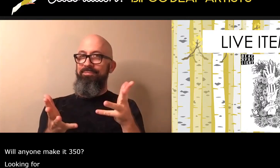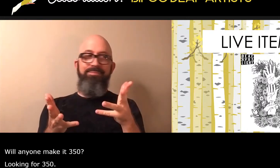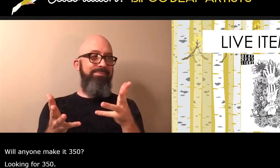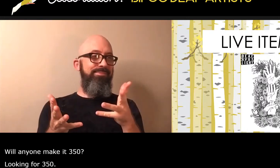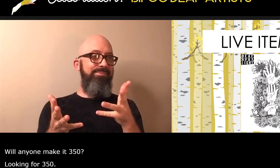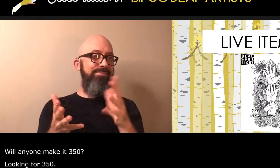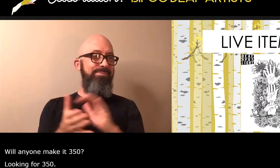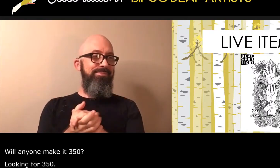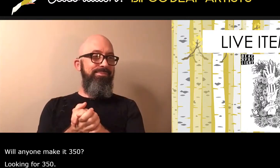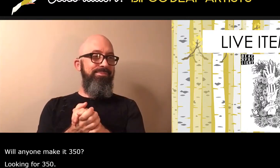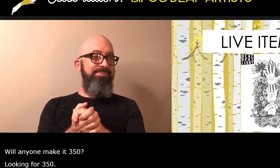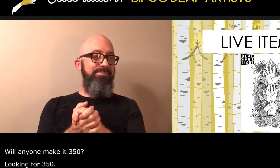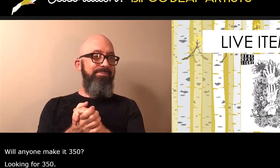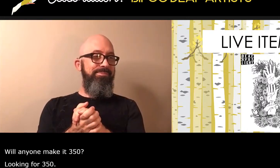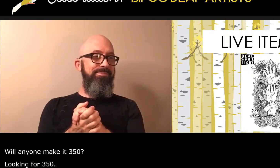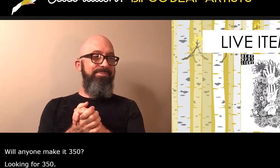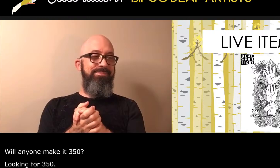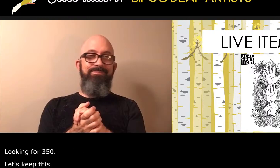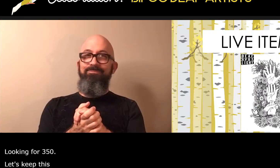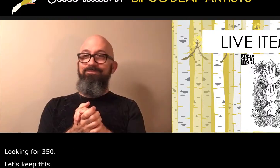Let's keep this bidding going.